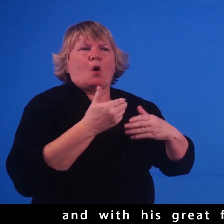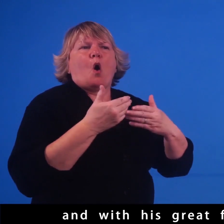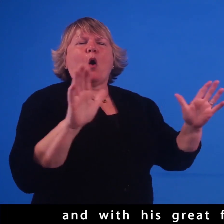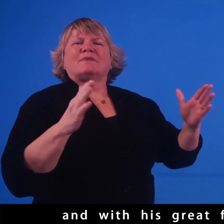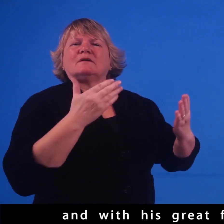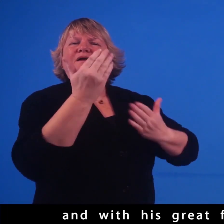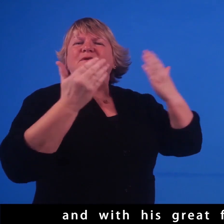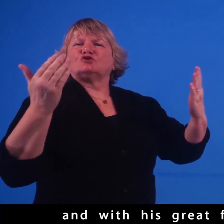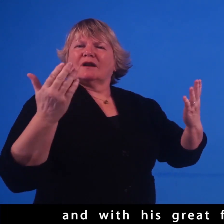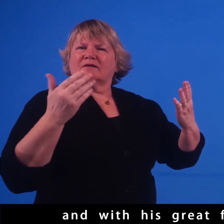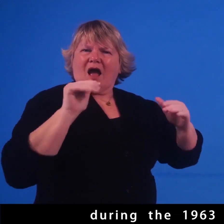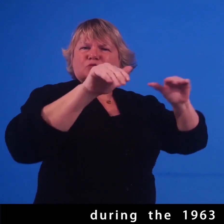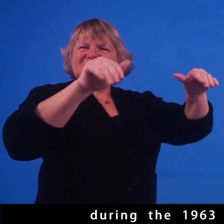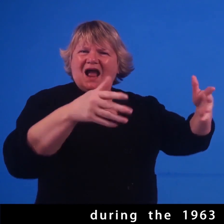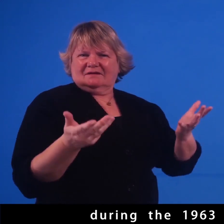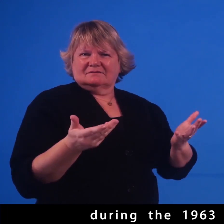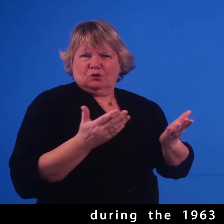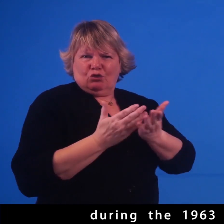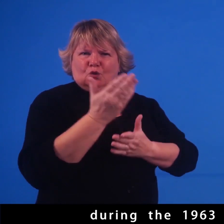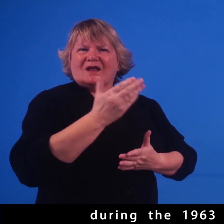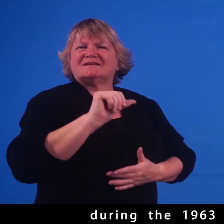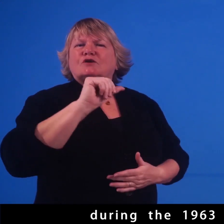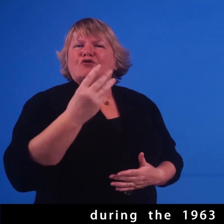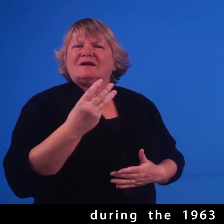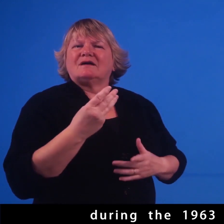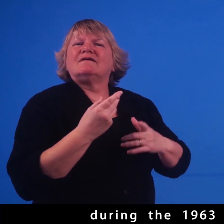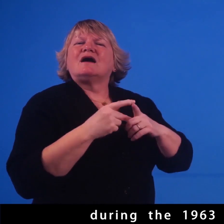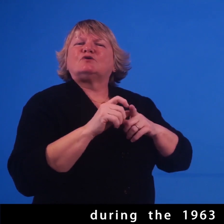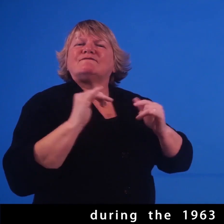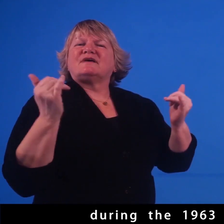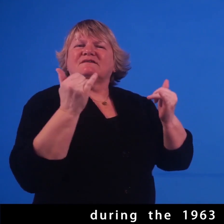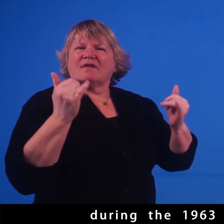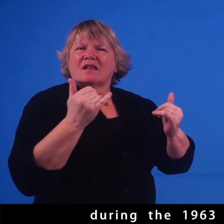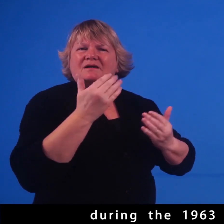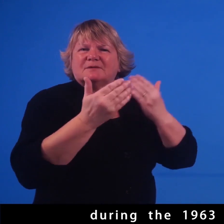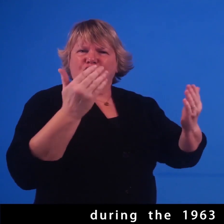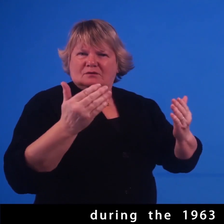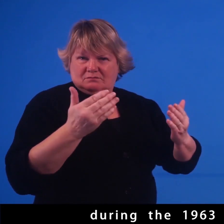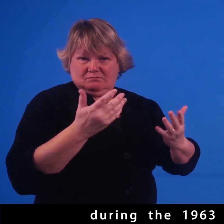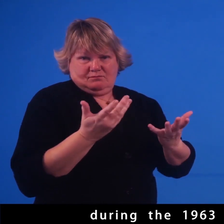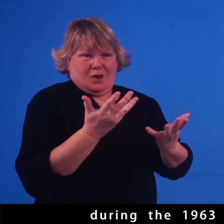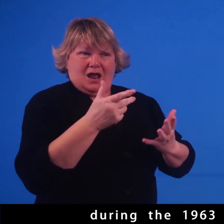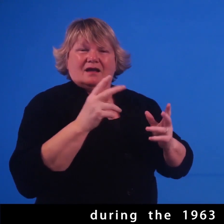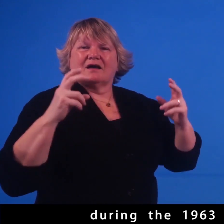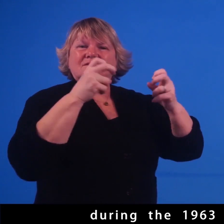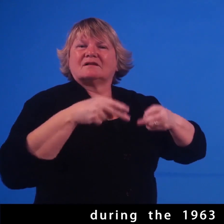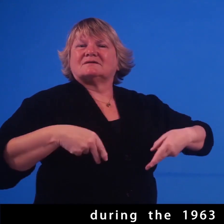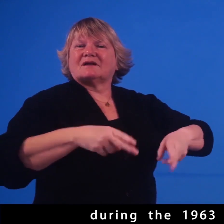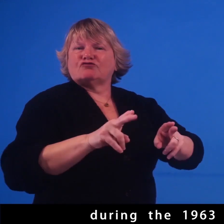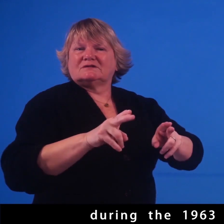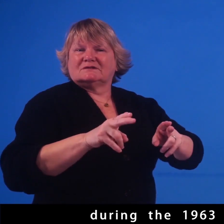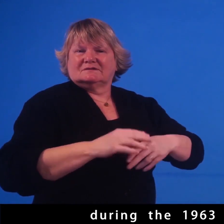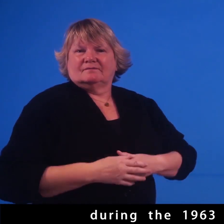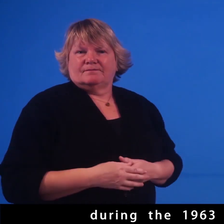an open-air exhibition during the 1963 Festival exhibition at Castle Terrace.